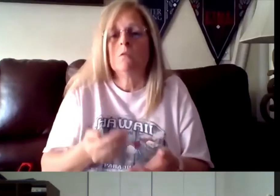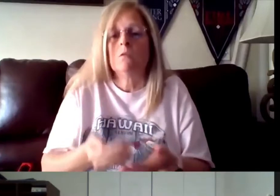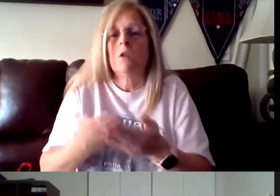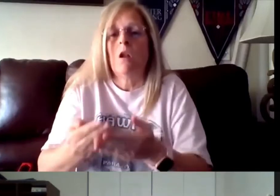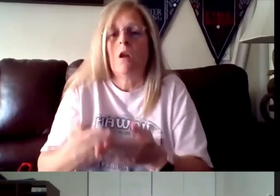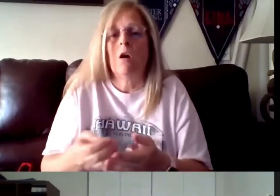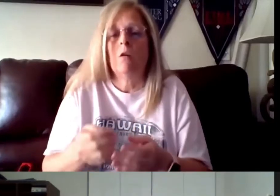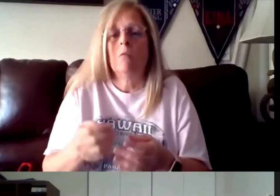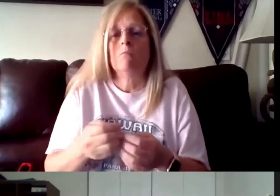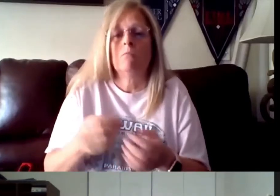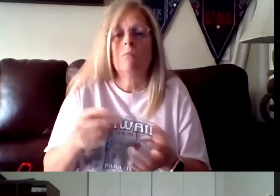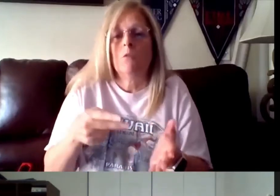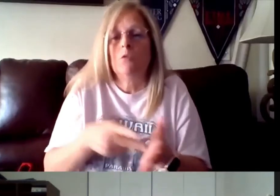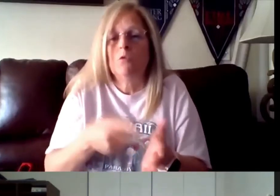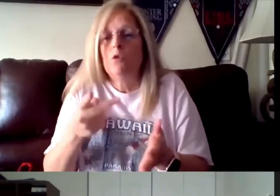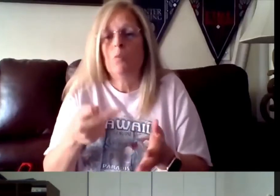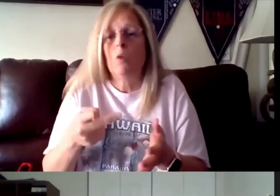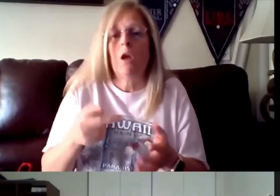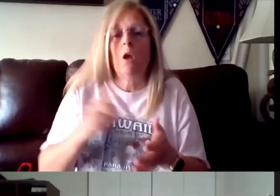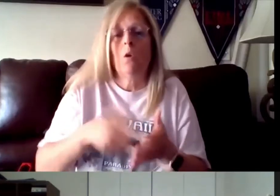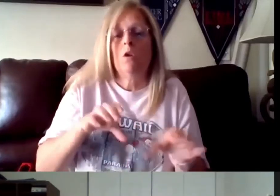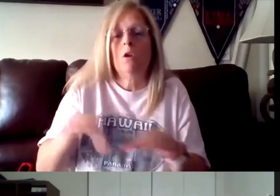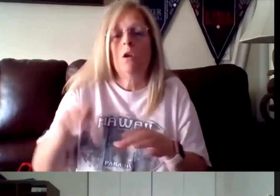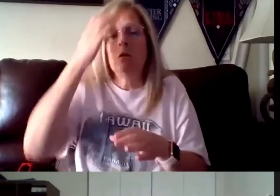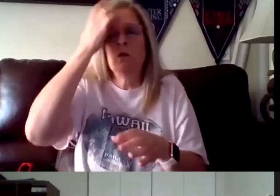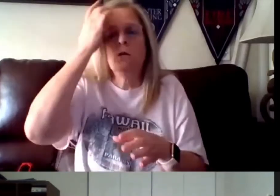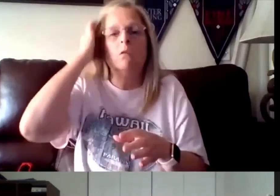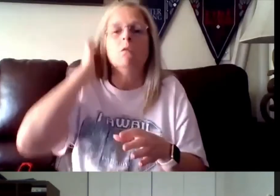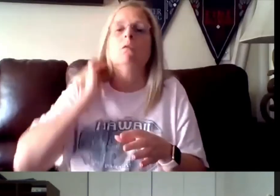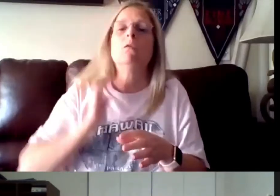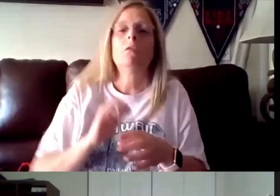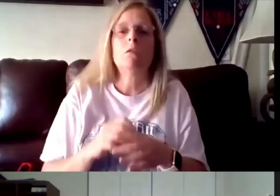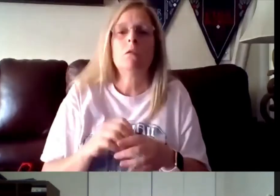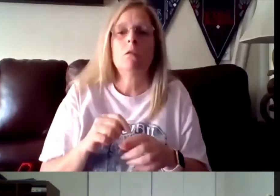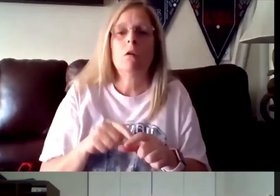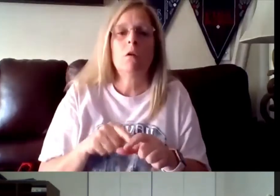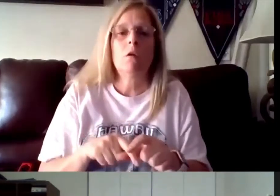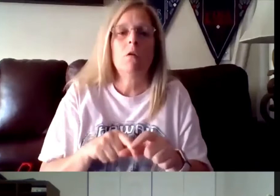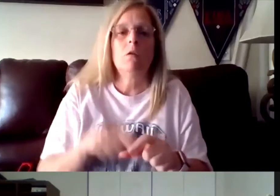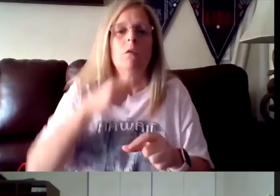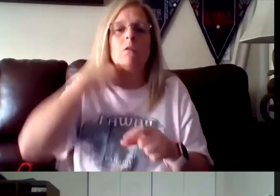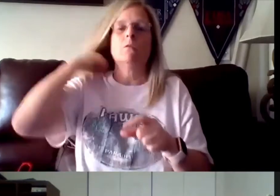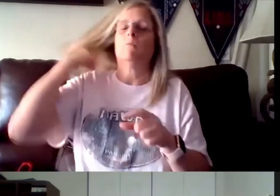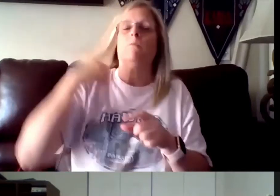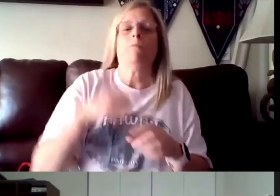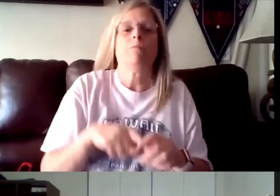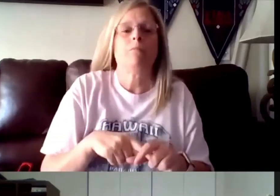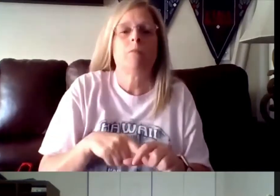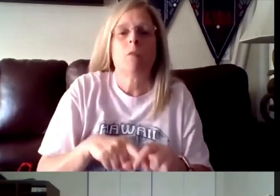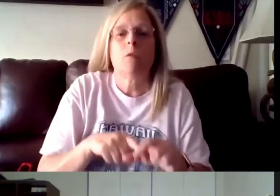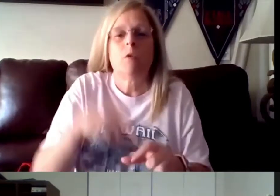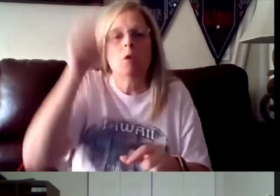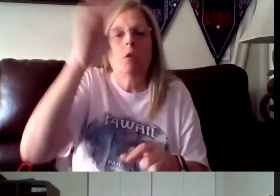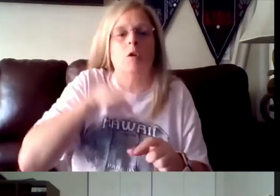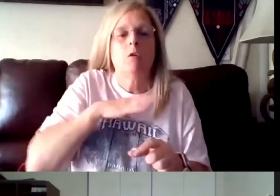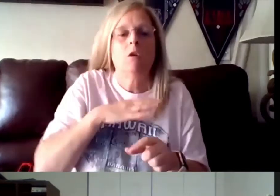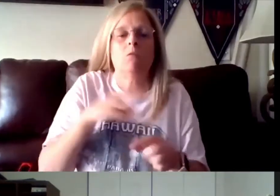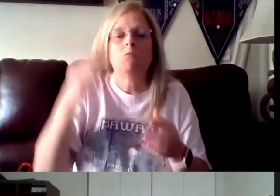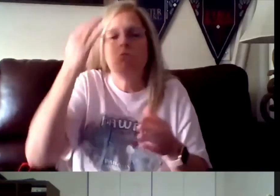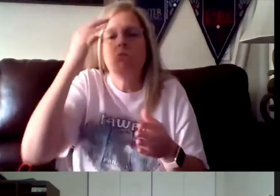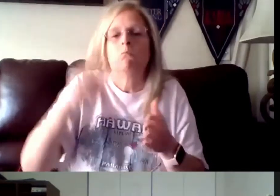duplicate what you did. And we ran into a gentleman, Peter Rogers, who I knew for a couple of years, nice